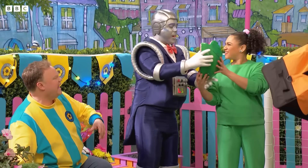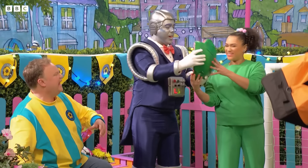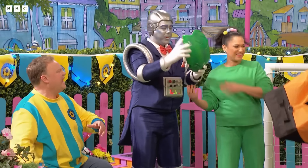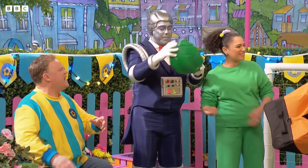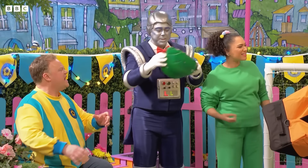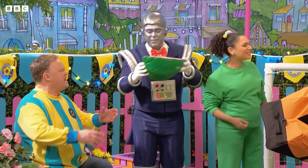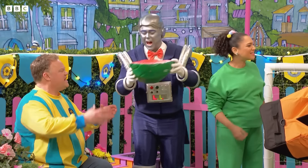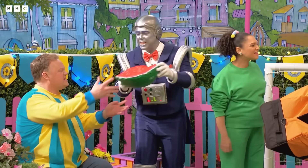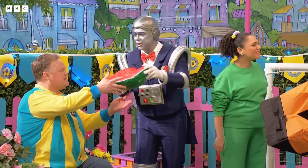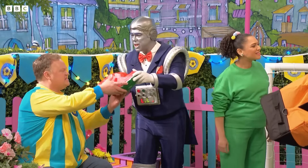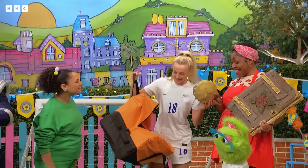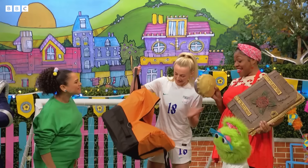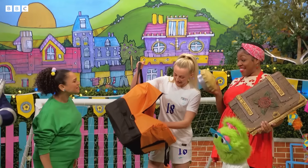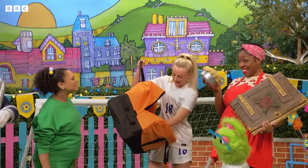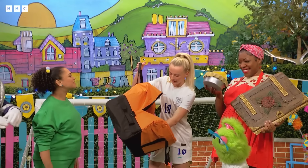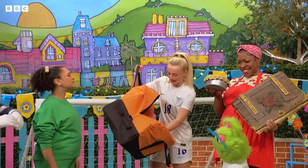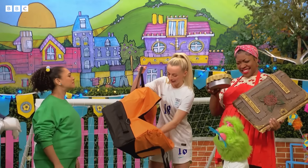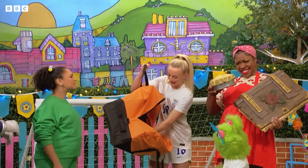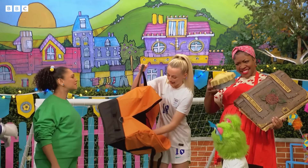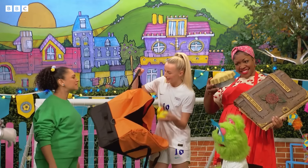That's good. Oh, that must be for hydration.